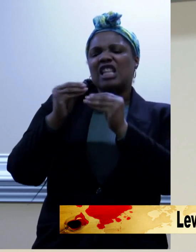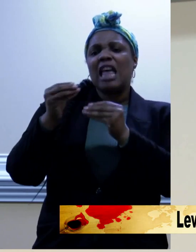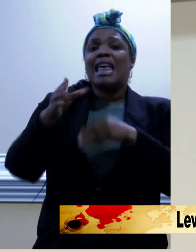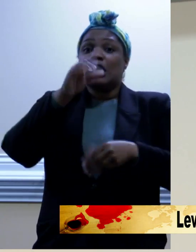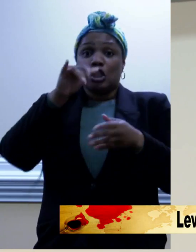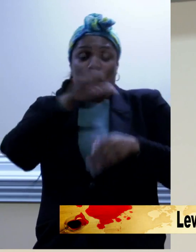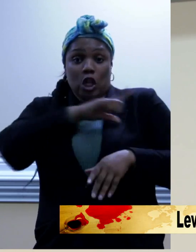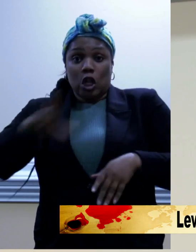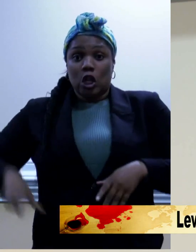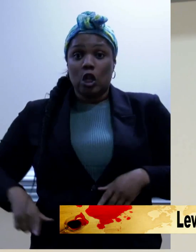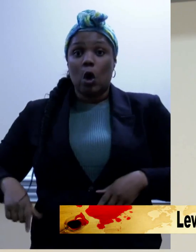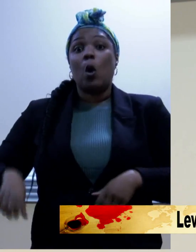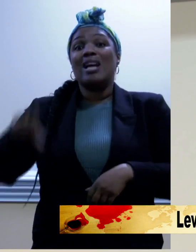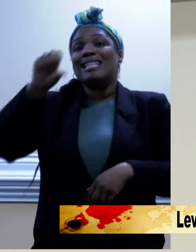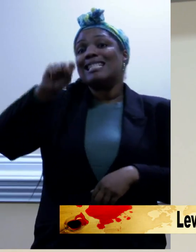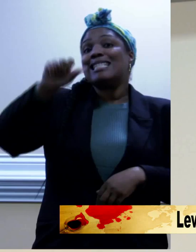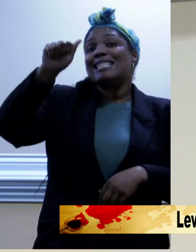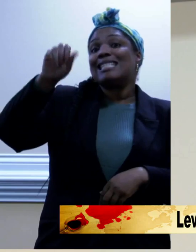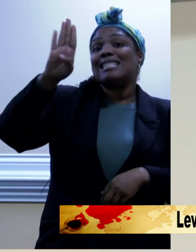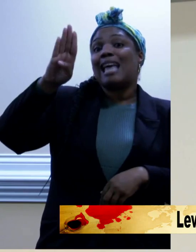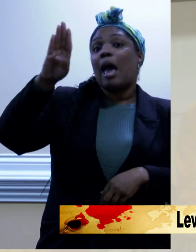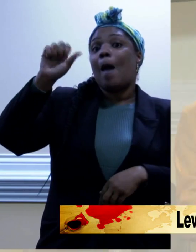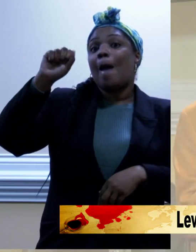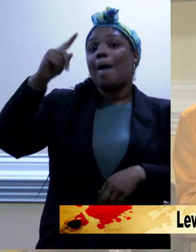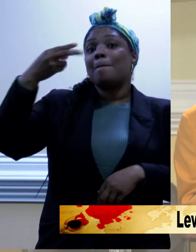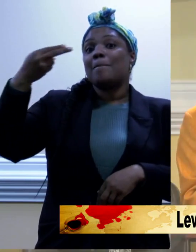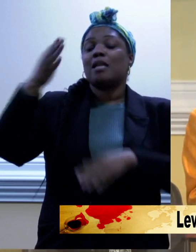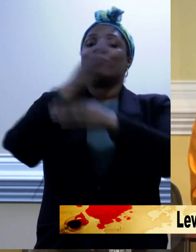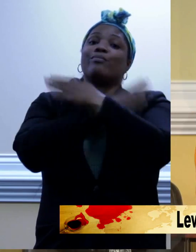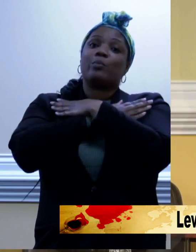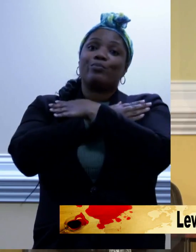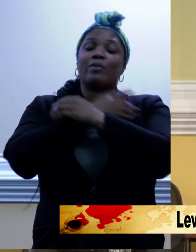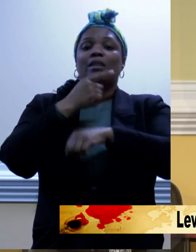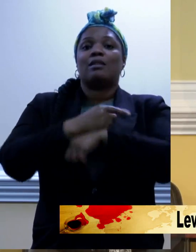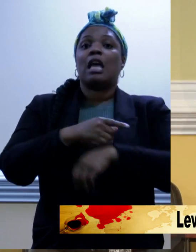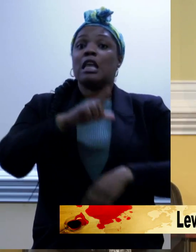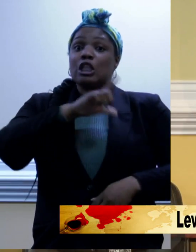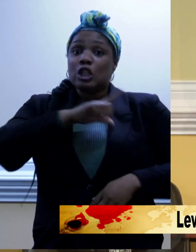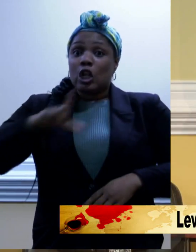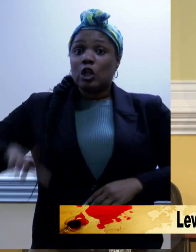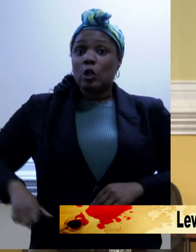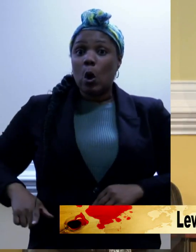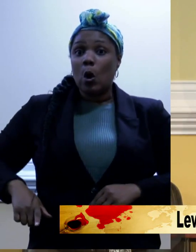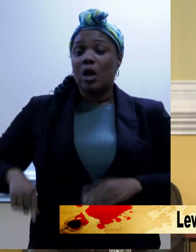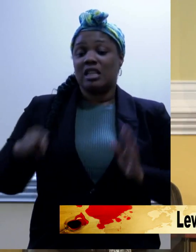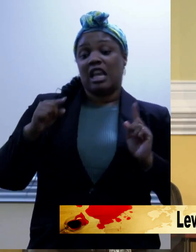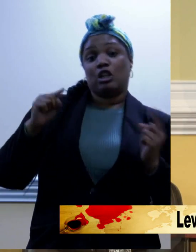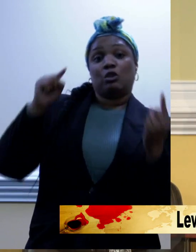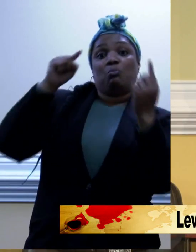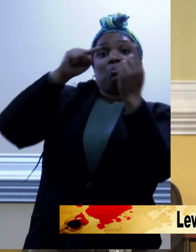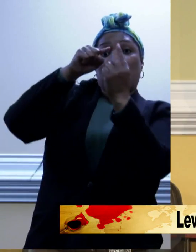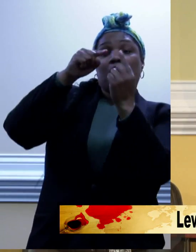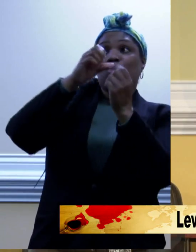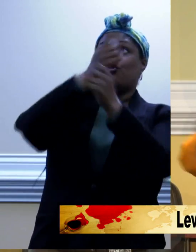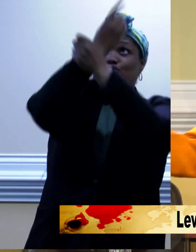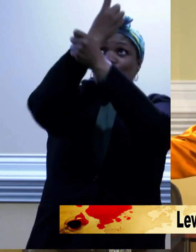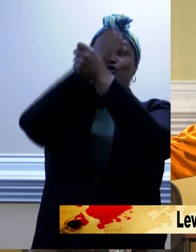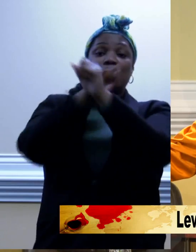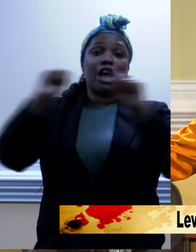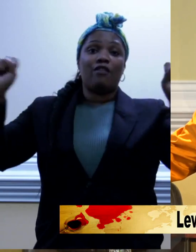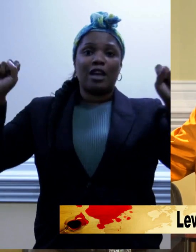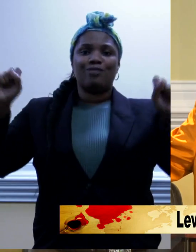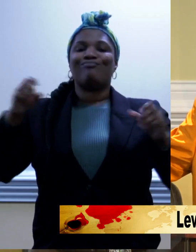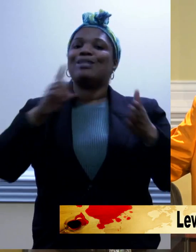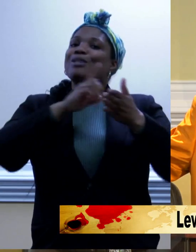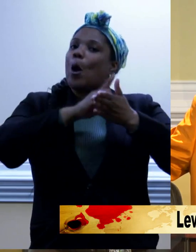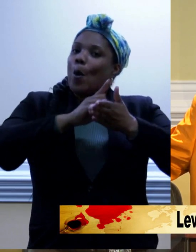your dwellings. In all of these feasts that points toward salvation, on the top of the list is the weekly